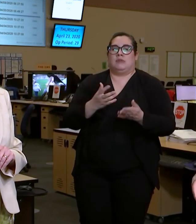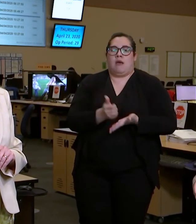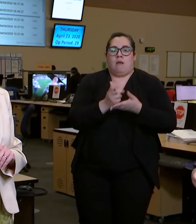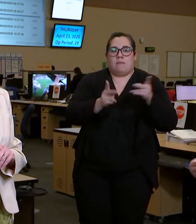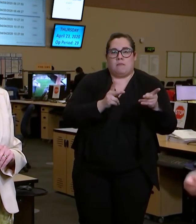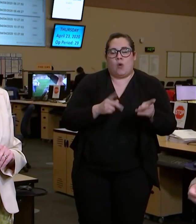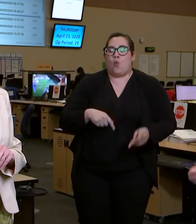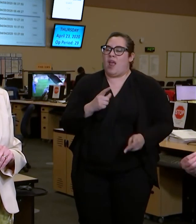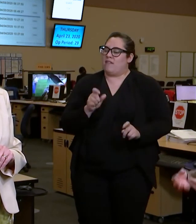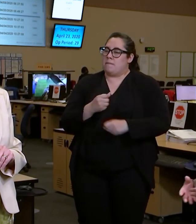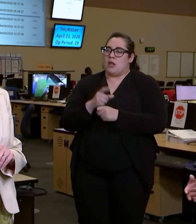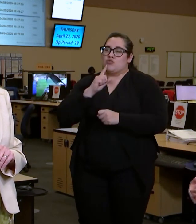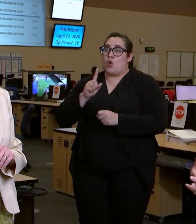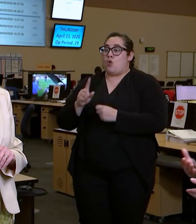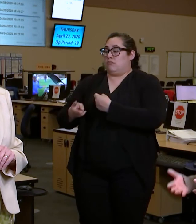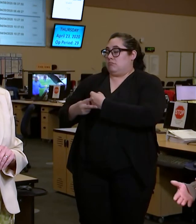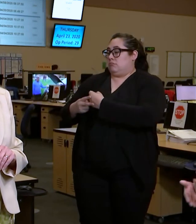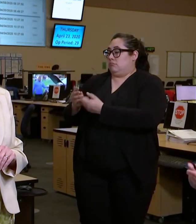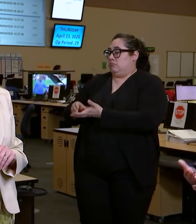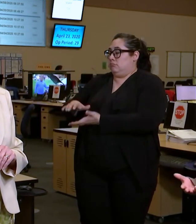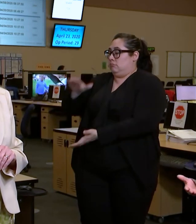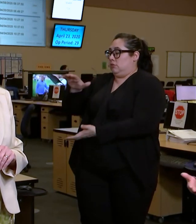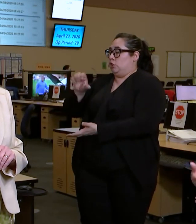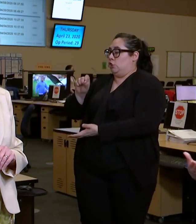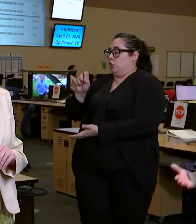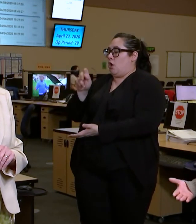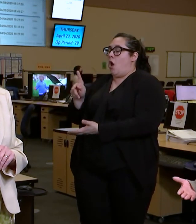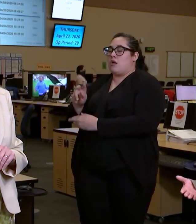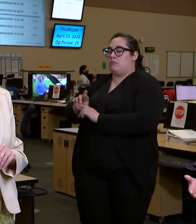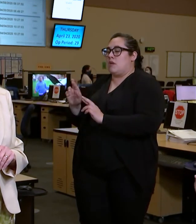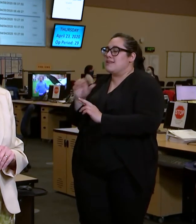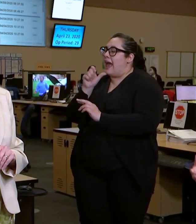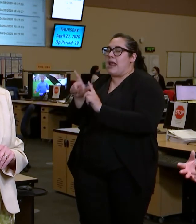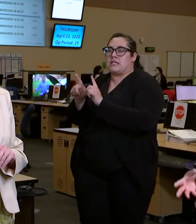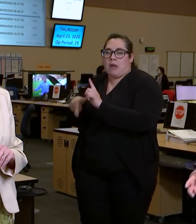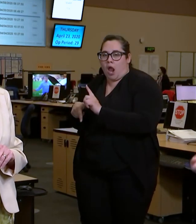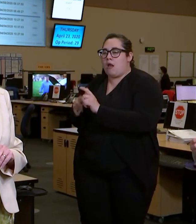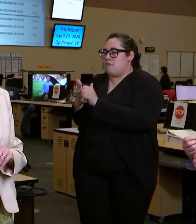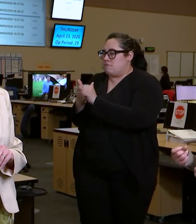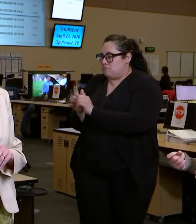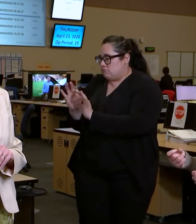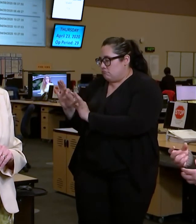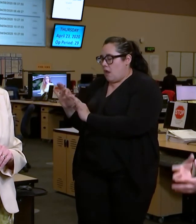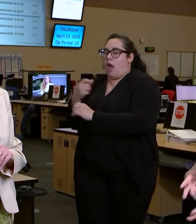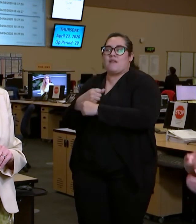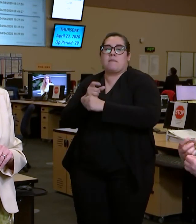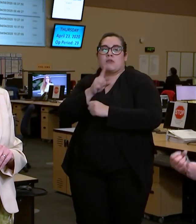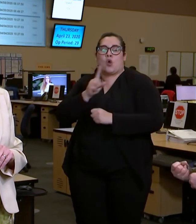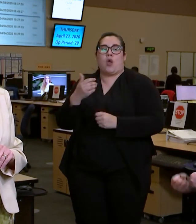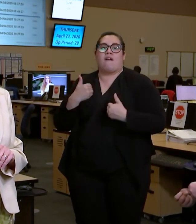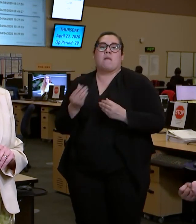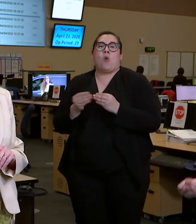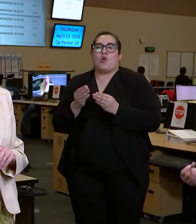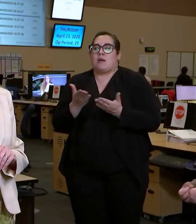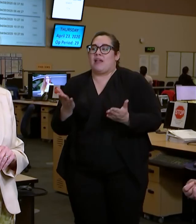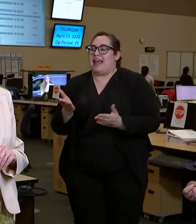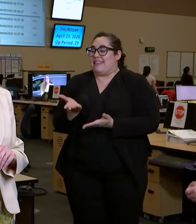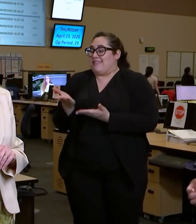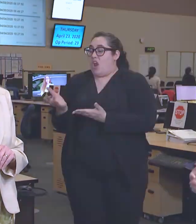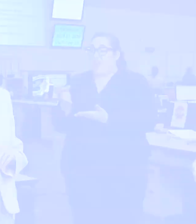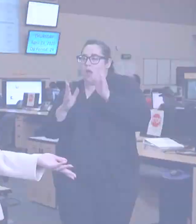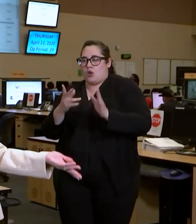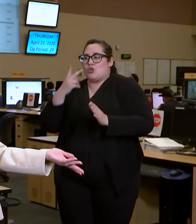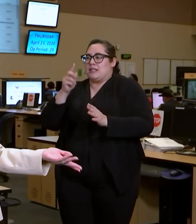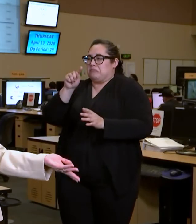make sure to check that our stockpiles are okay, they're up to date and they're not expired, and we got to put more supplies in there if